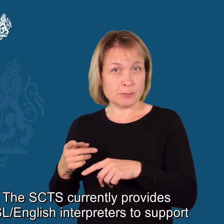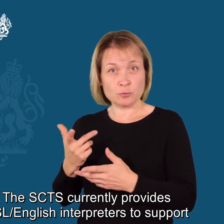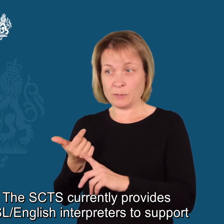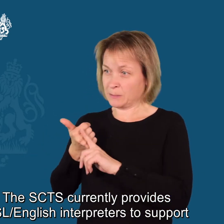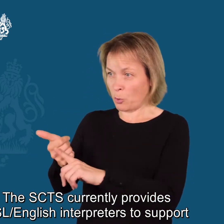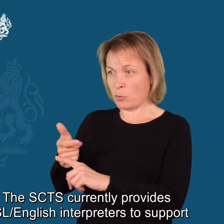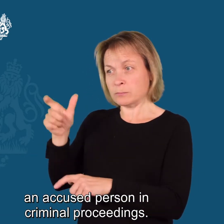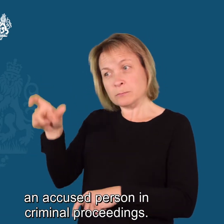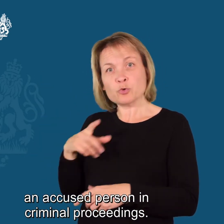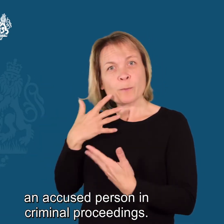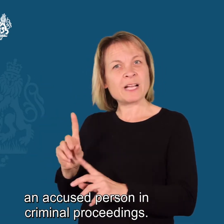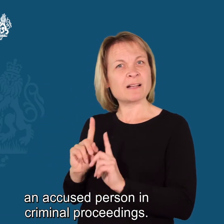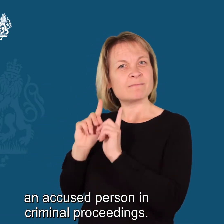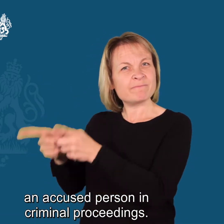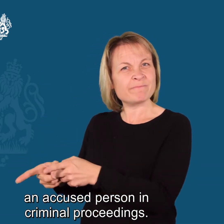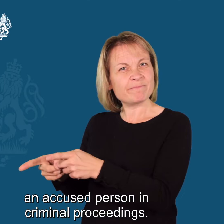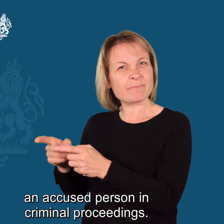support an accused person in criminal proceedings.